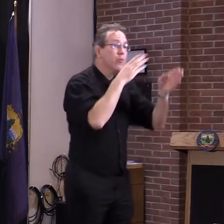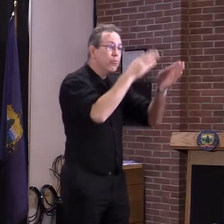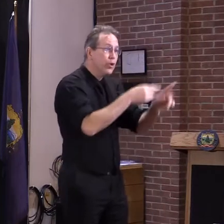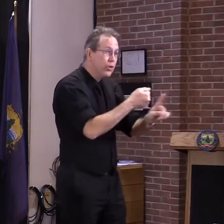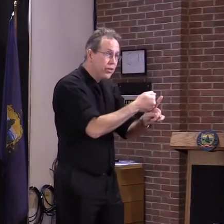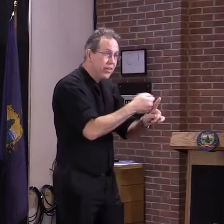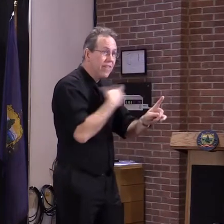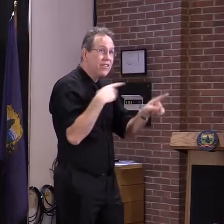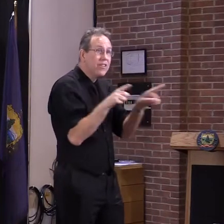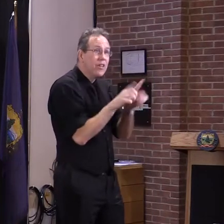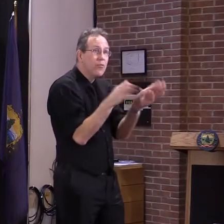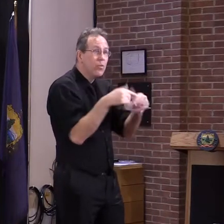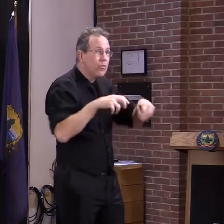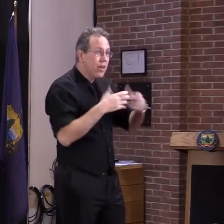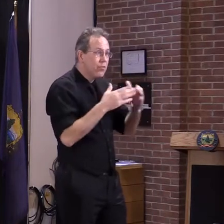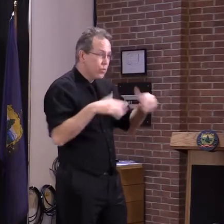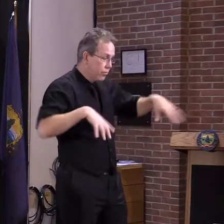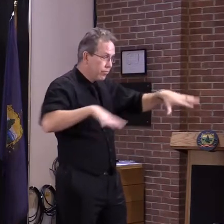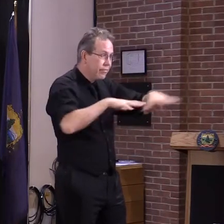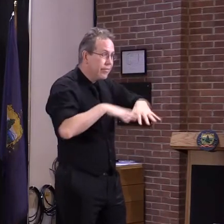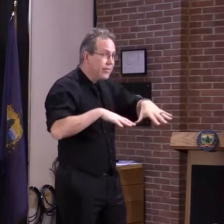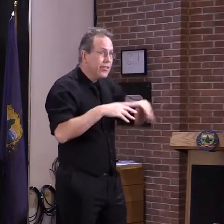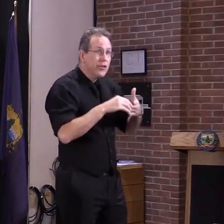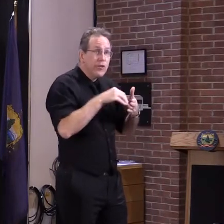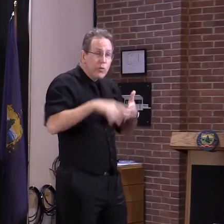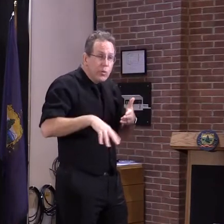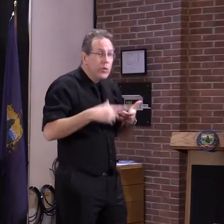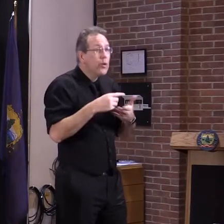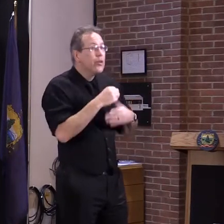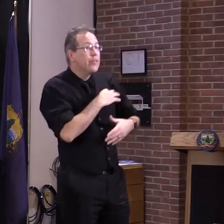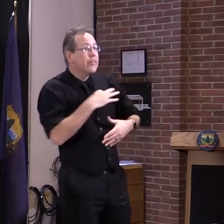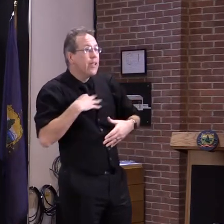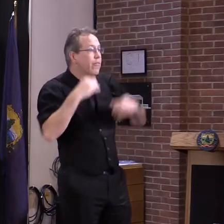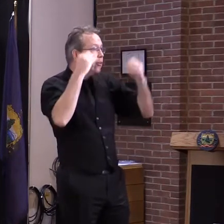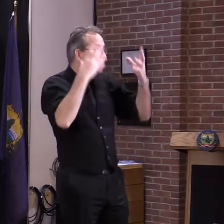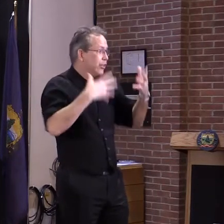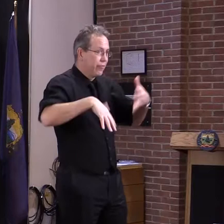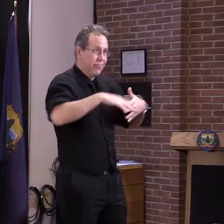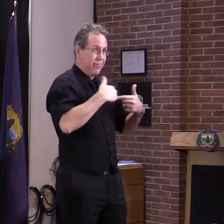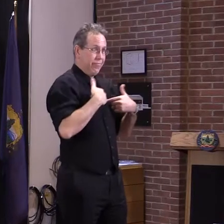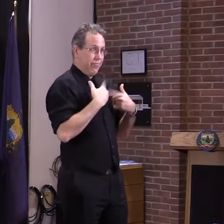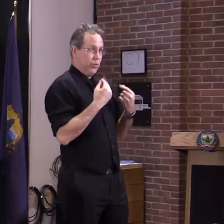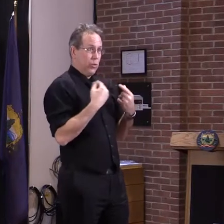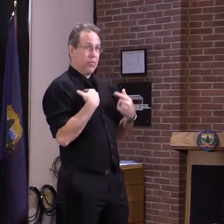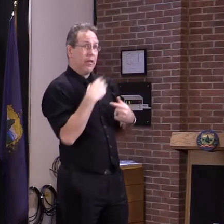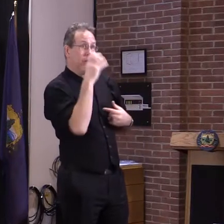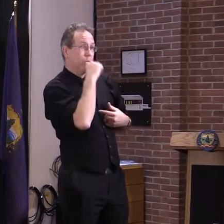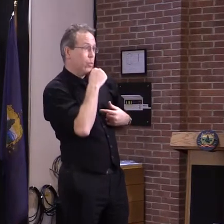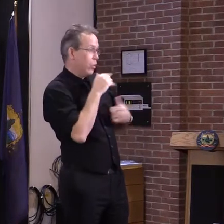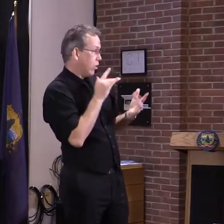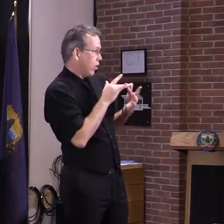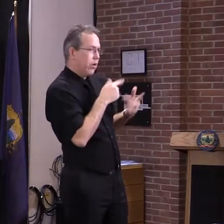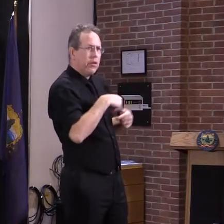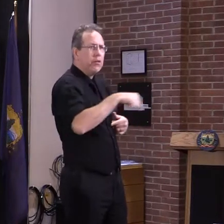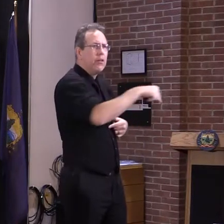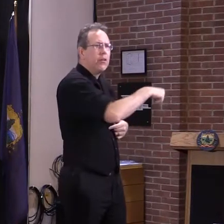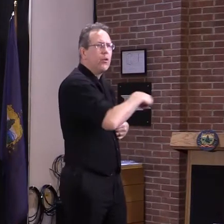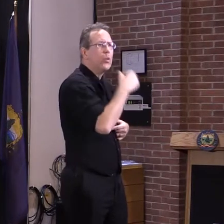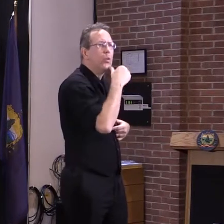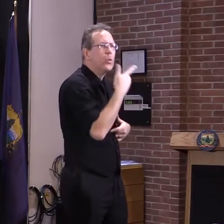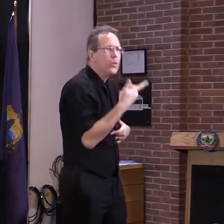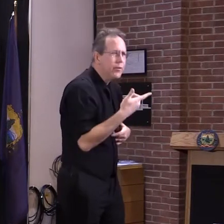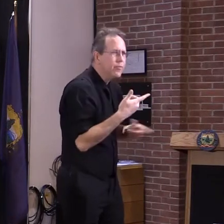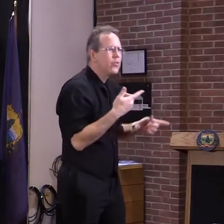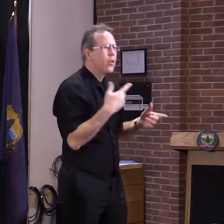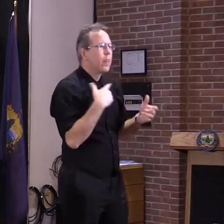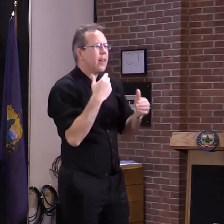COVID-19. This could be students or staff. The definition of a presumptive contact casts a wider net than the concept of a